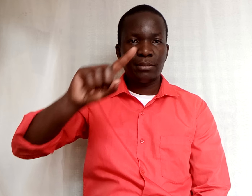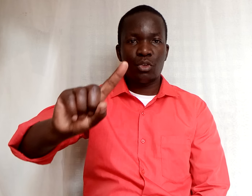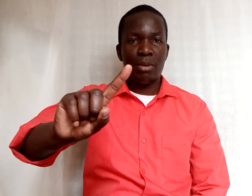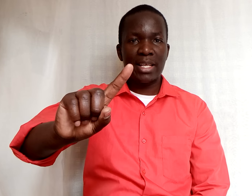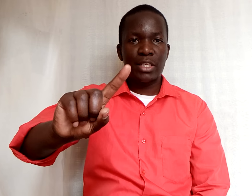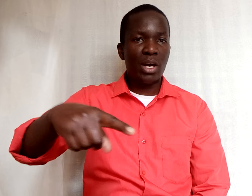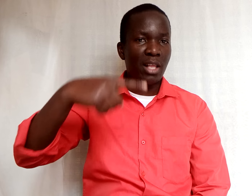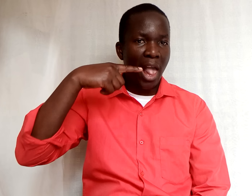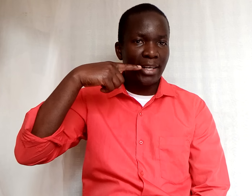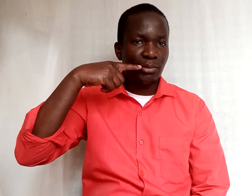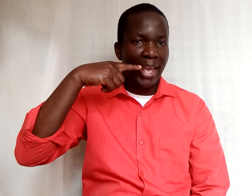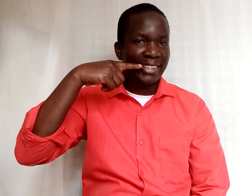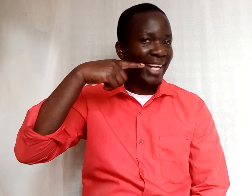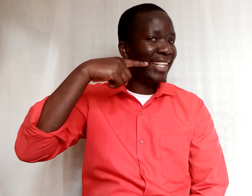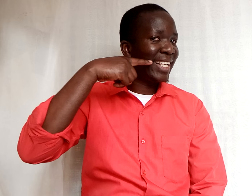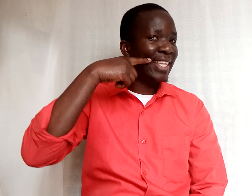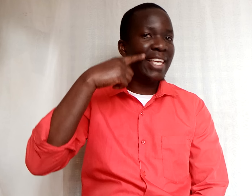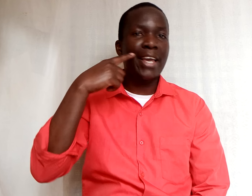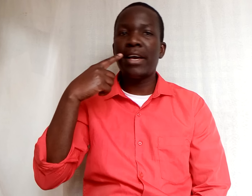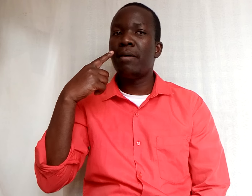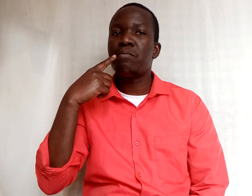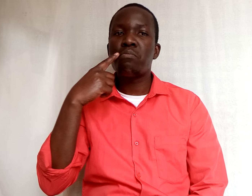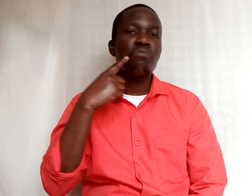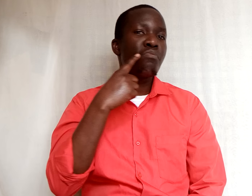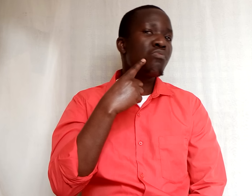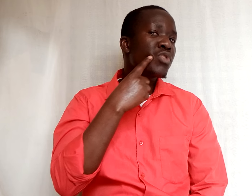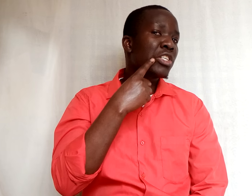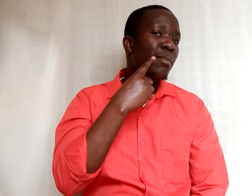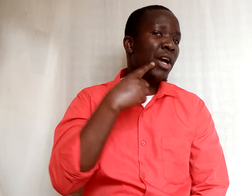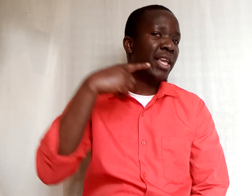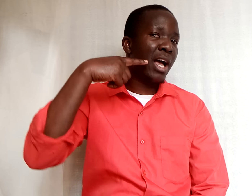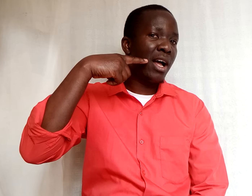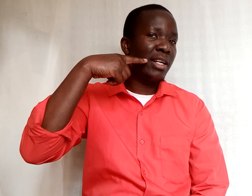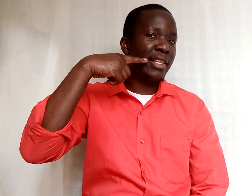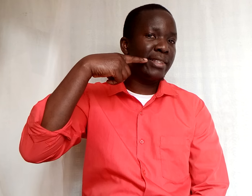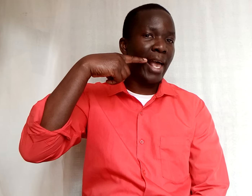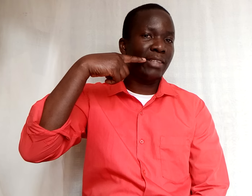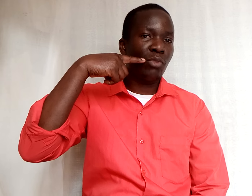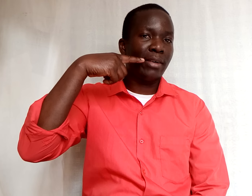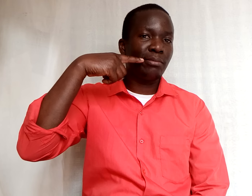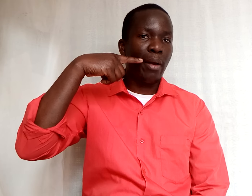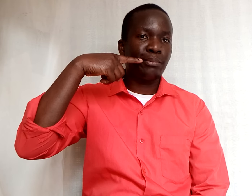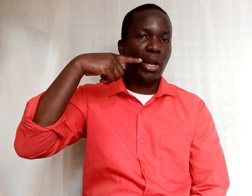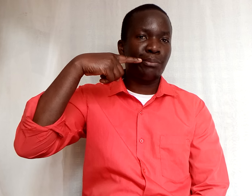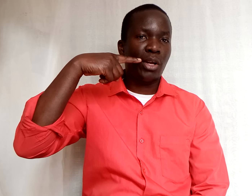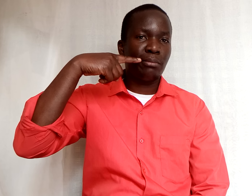we make this one near here, just somewhere here, like this.